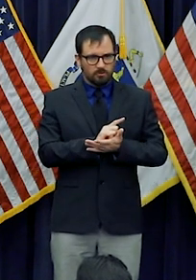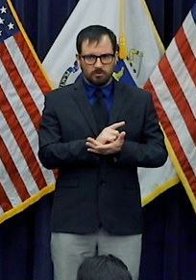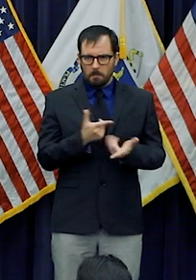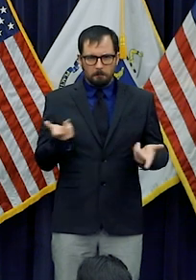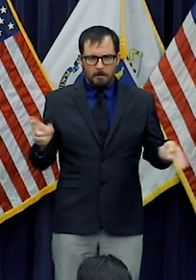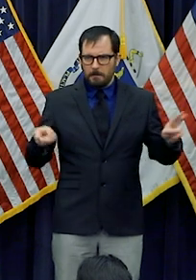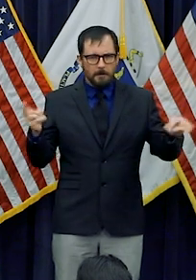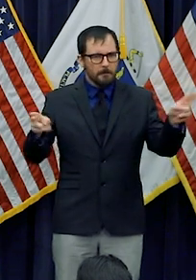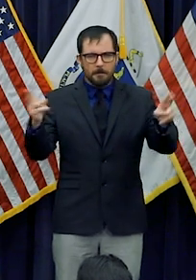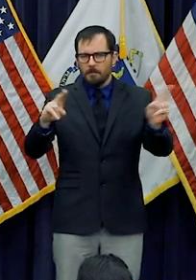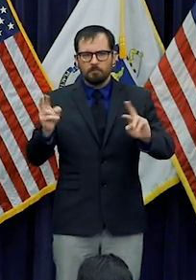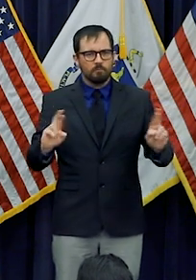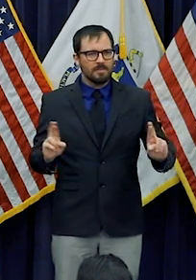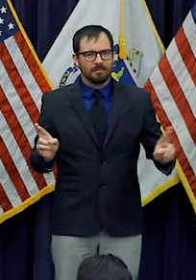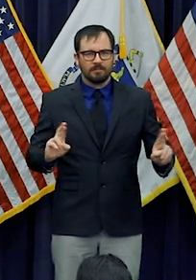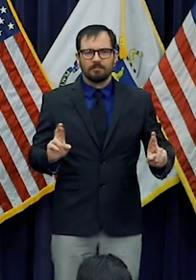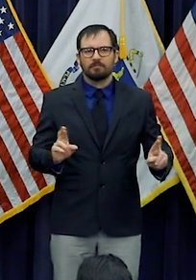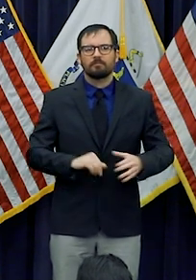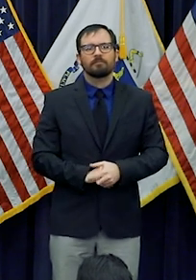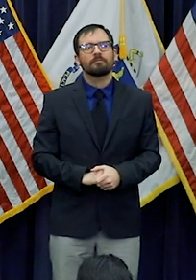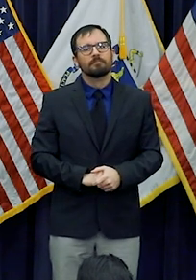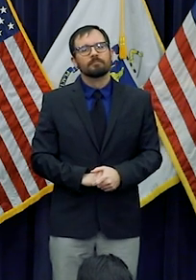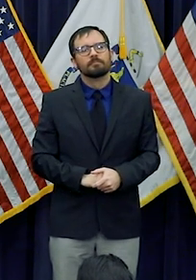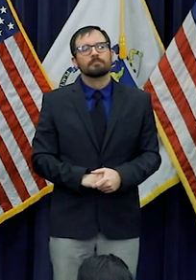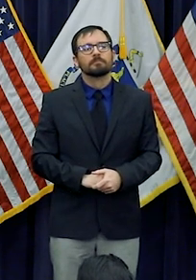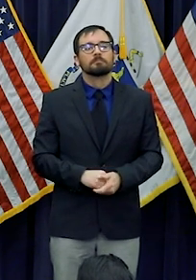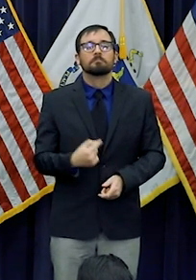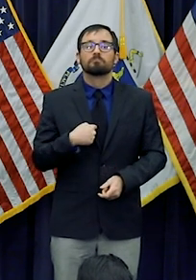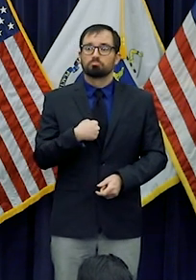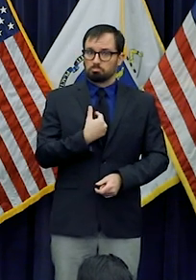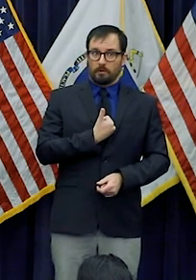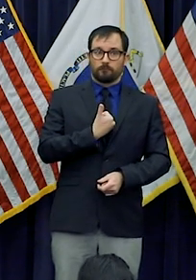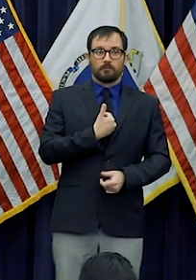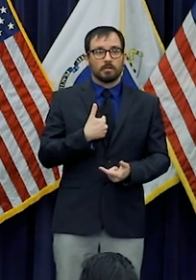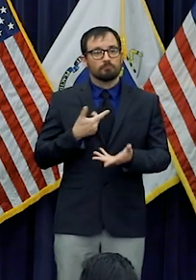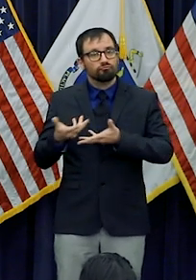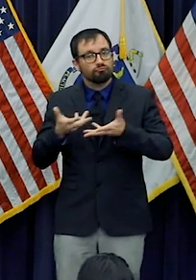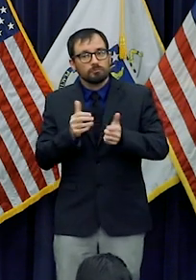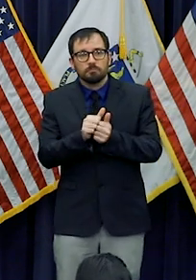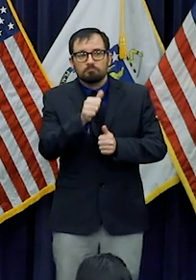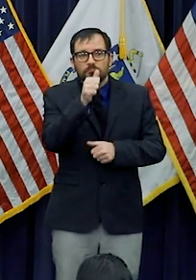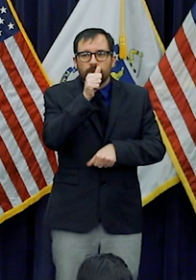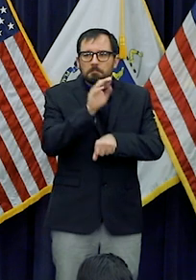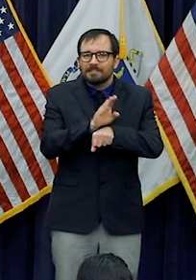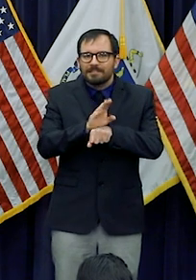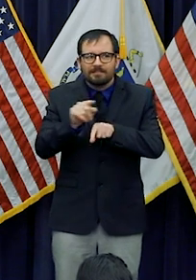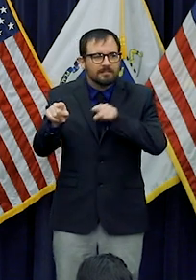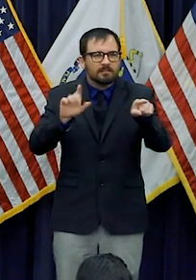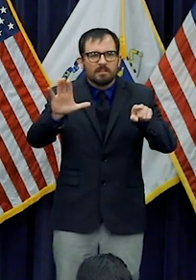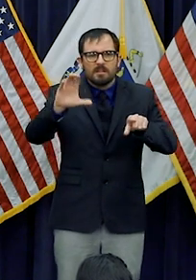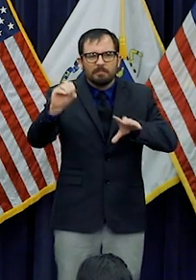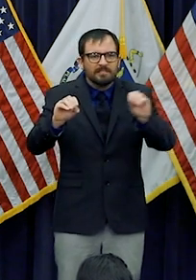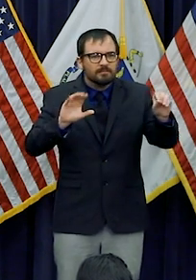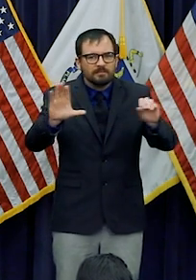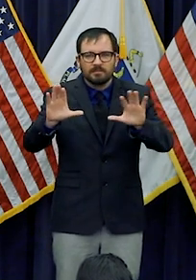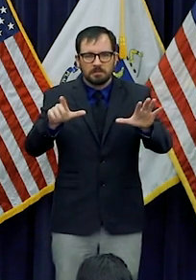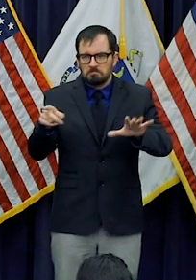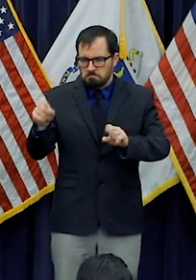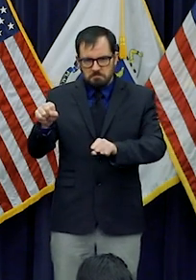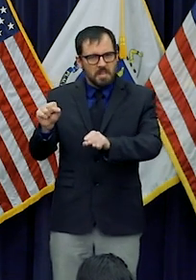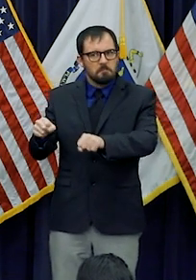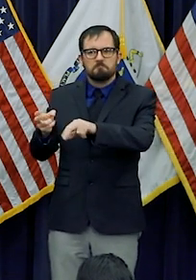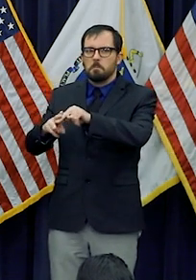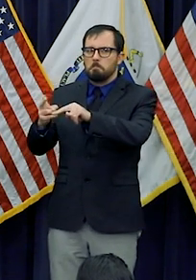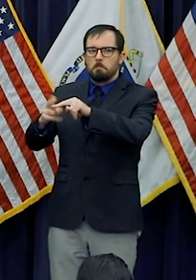discussions with the commercial lab community, their capacity to test is going to continue to grow in significant ways over the course of the next